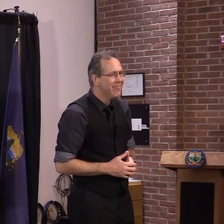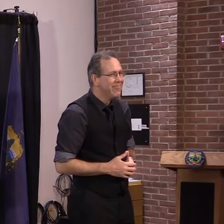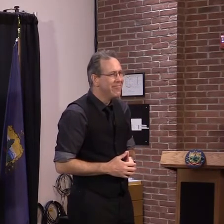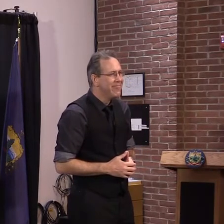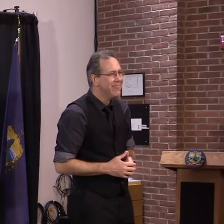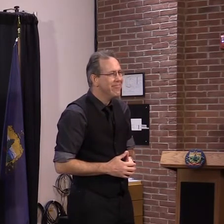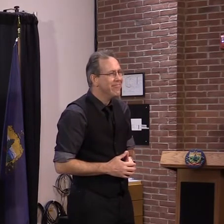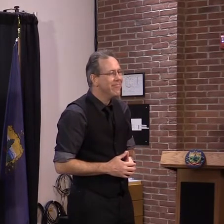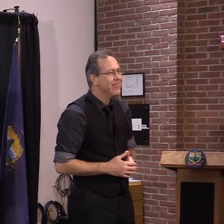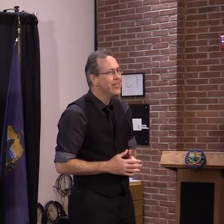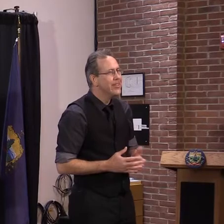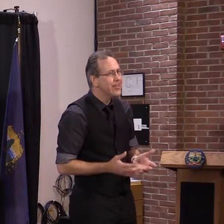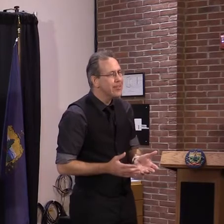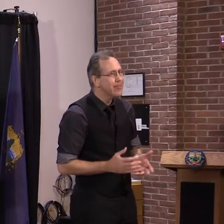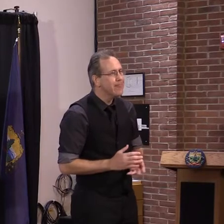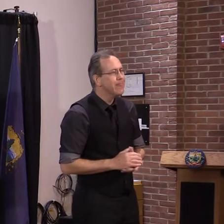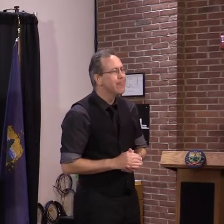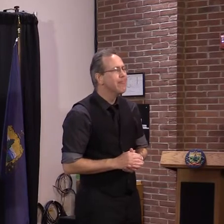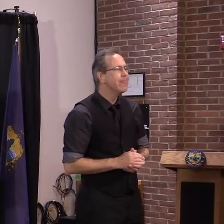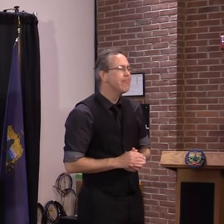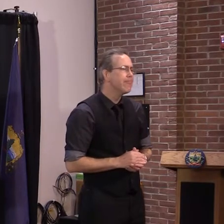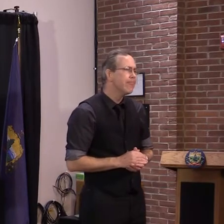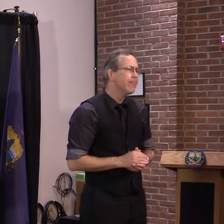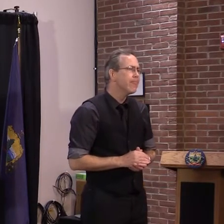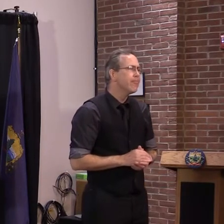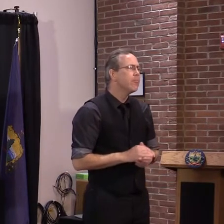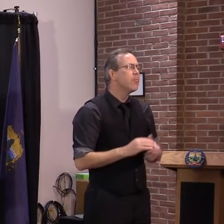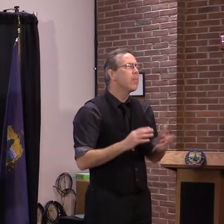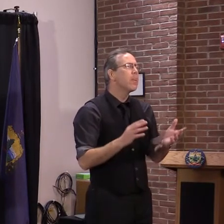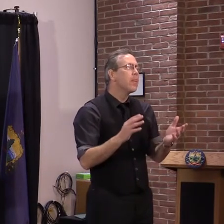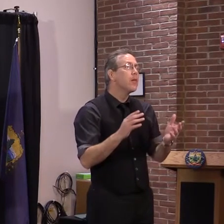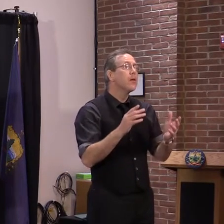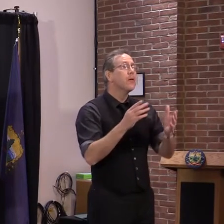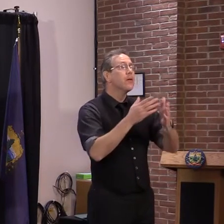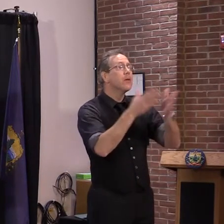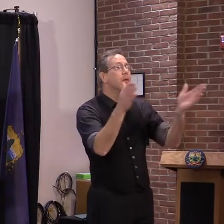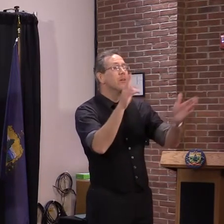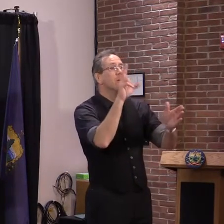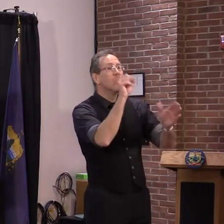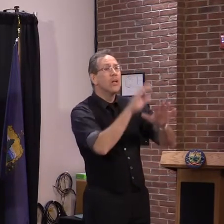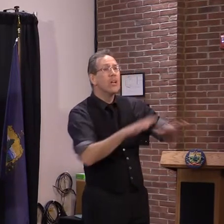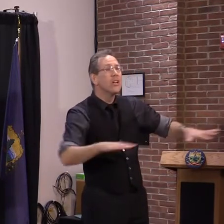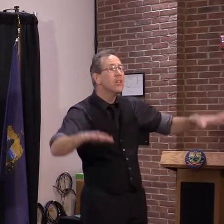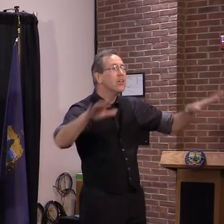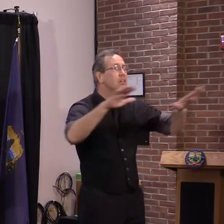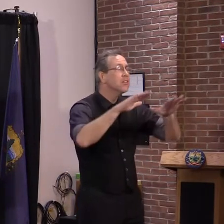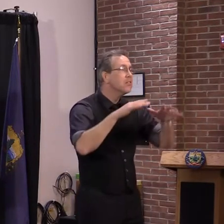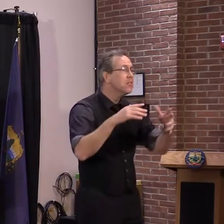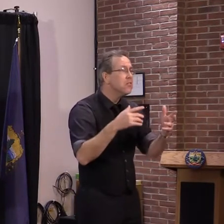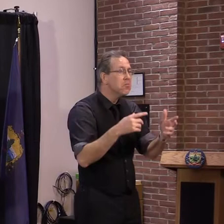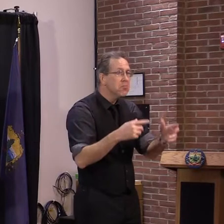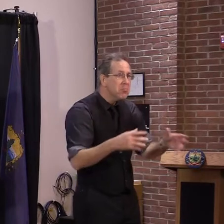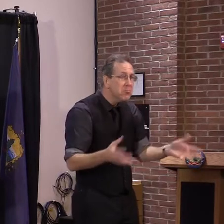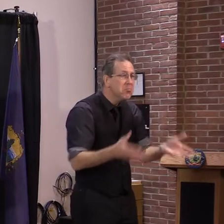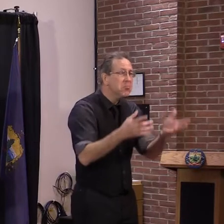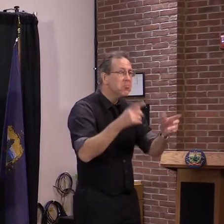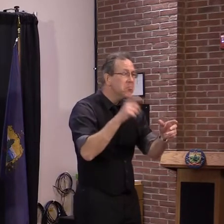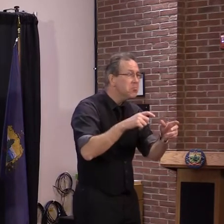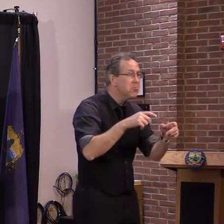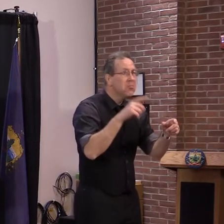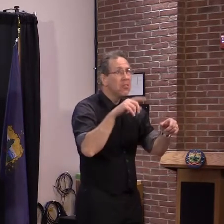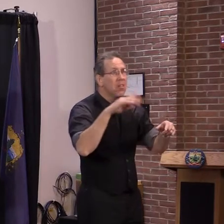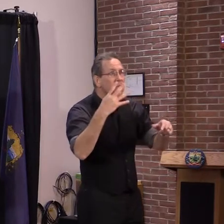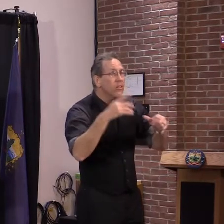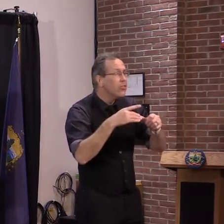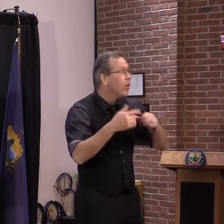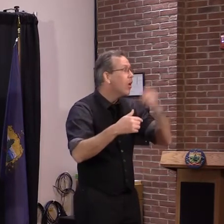that is not something that is a national policy. None of the bodies that make recommendations